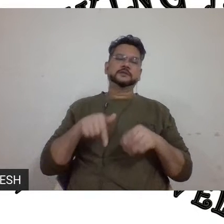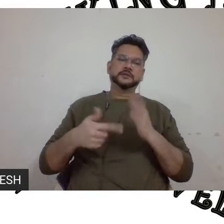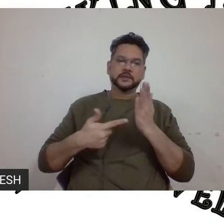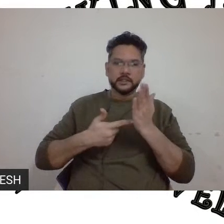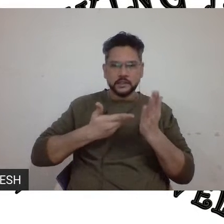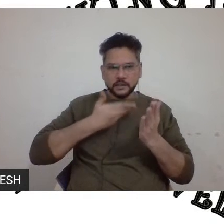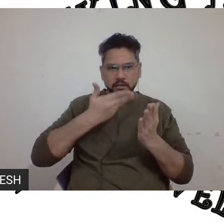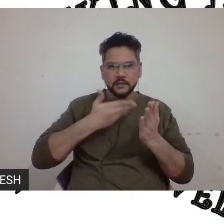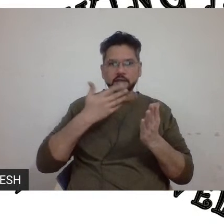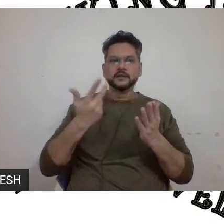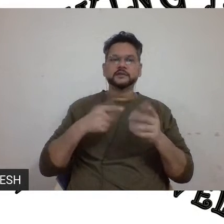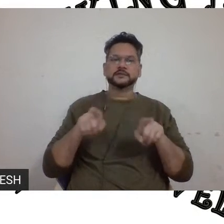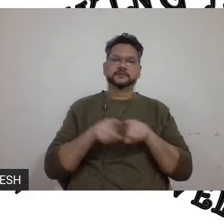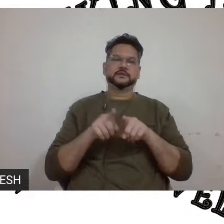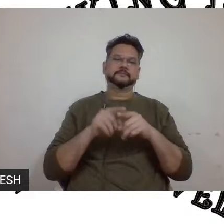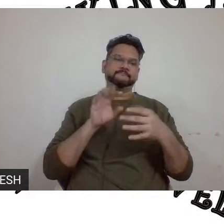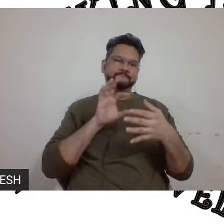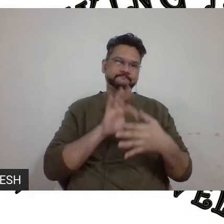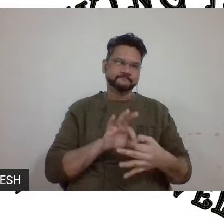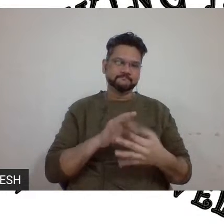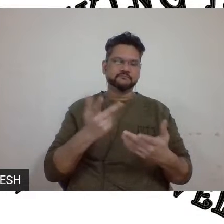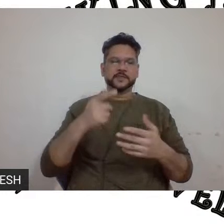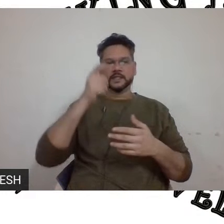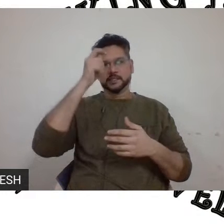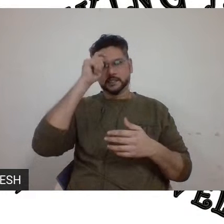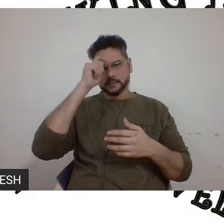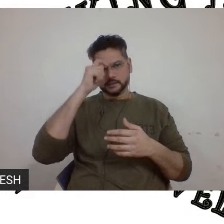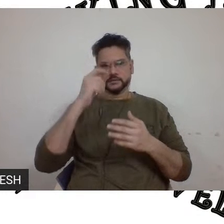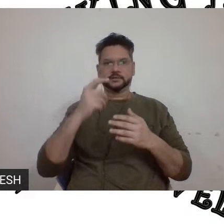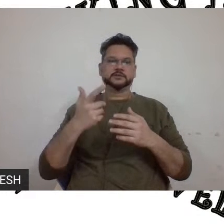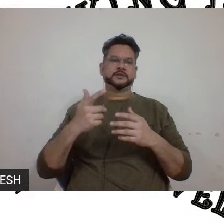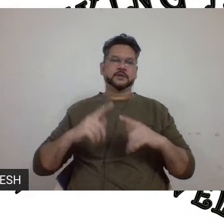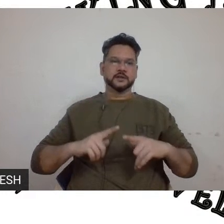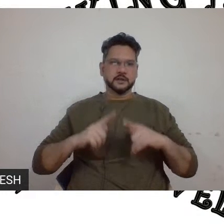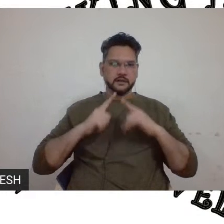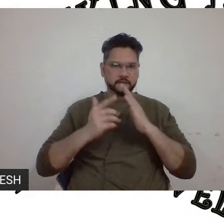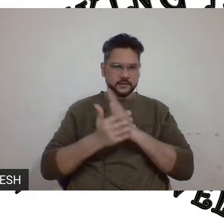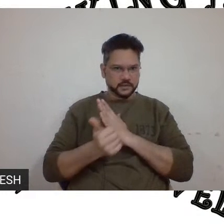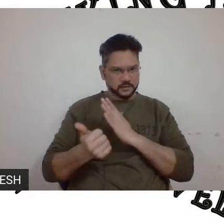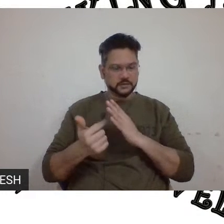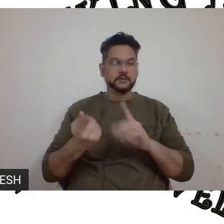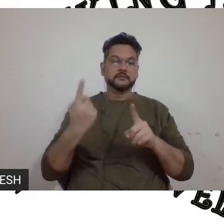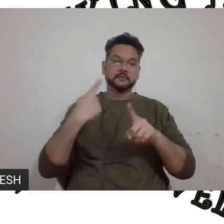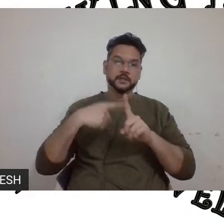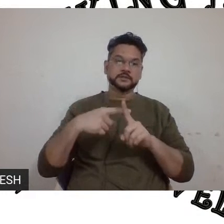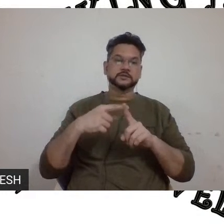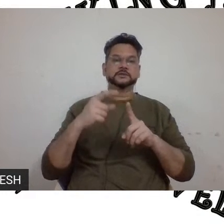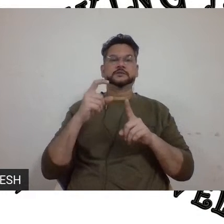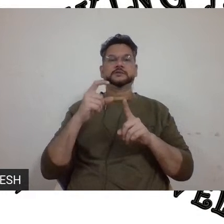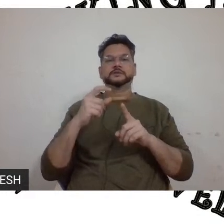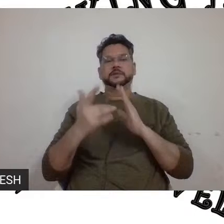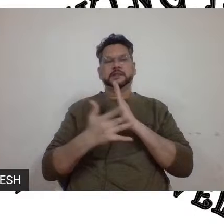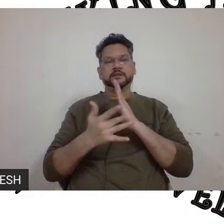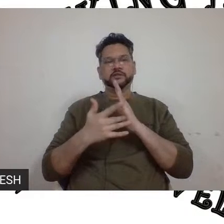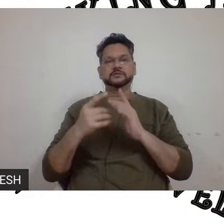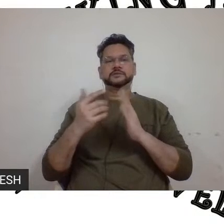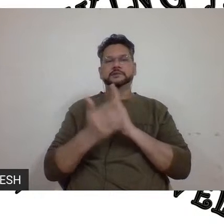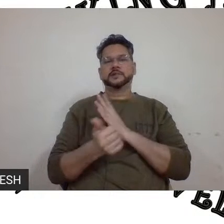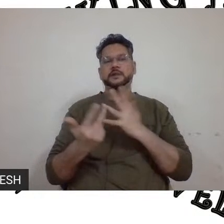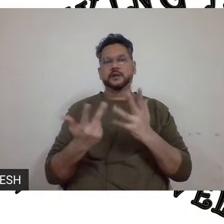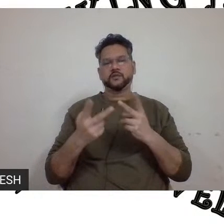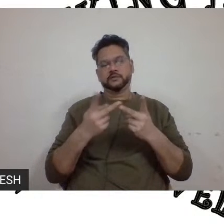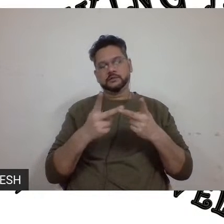sets. Apart from English, life skills, soft skills, we also train the digital skill set. And we also ensure that we do a sector